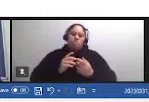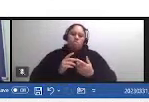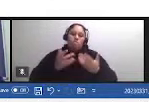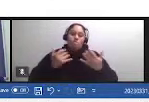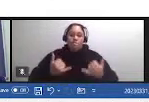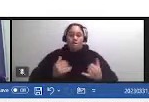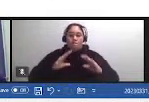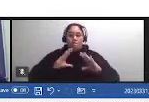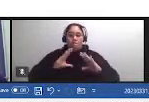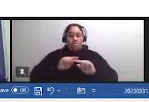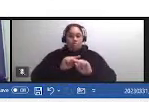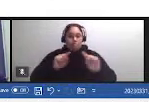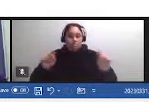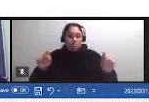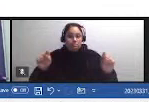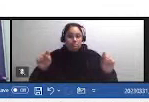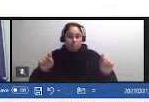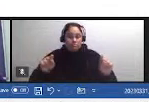point ask,